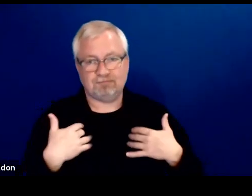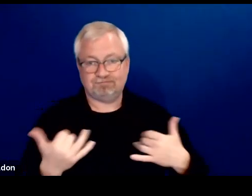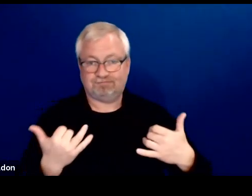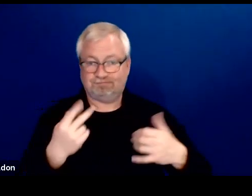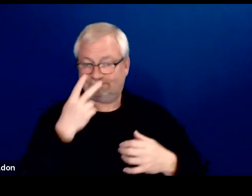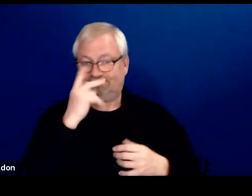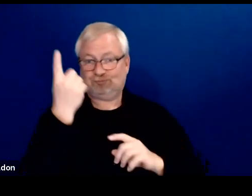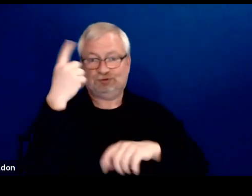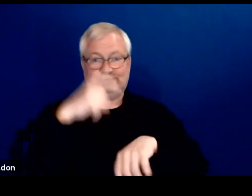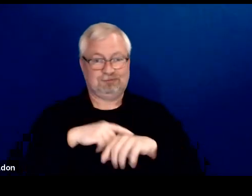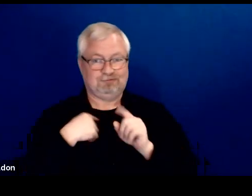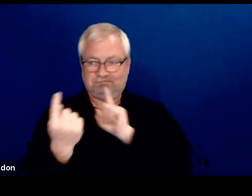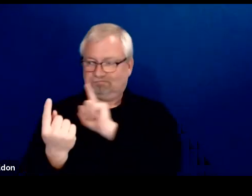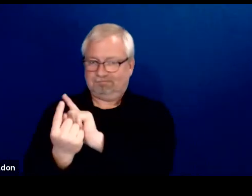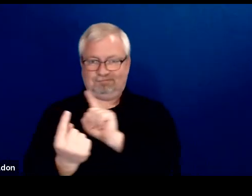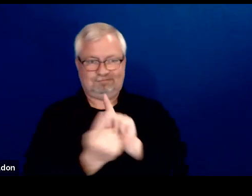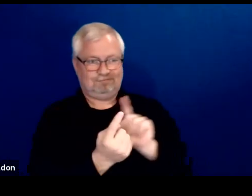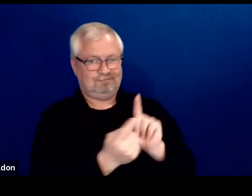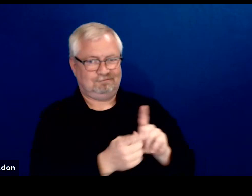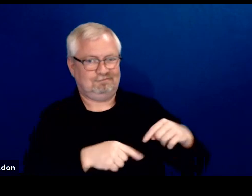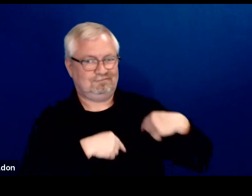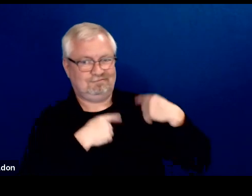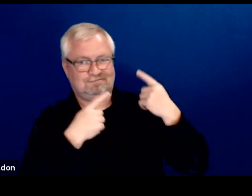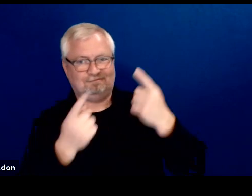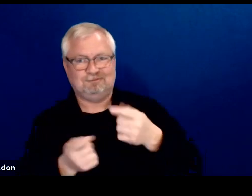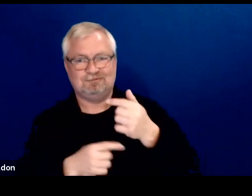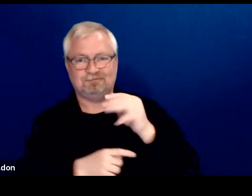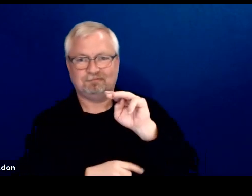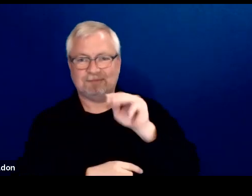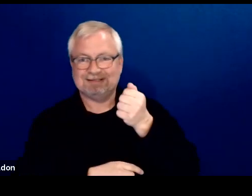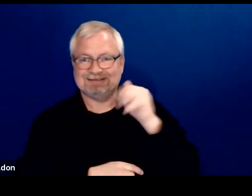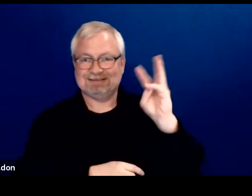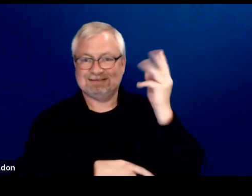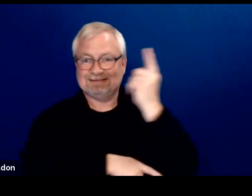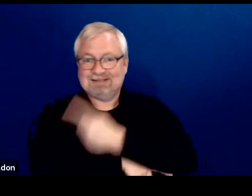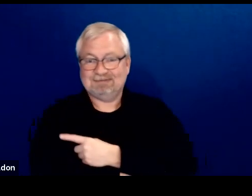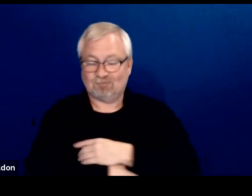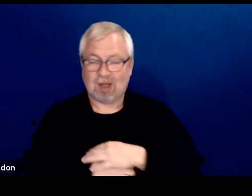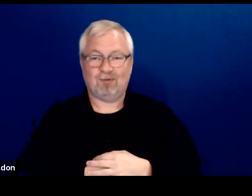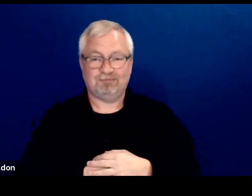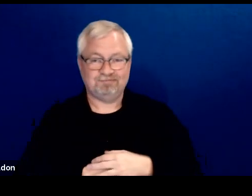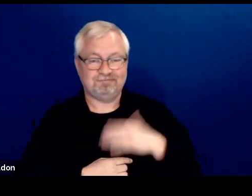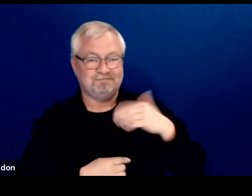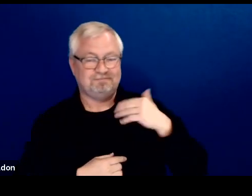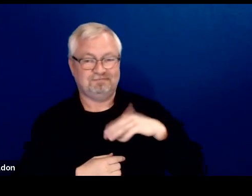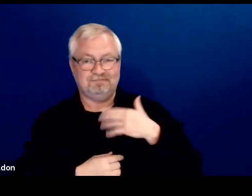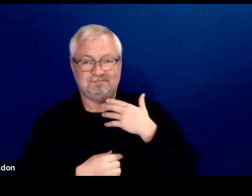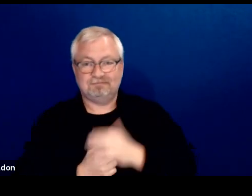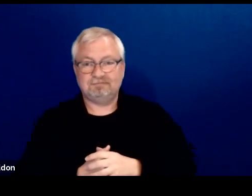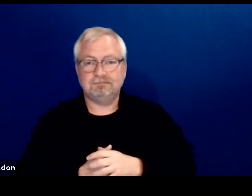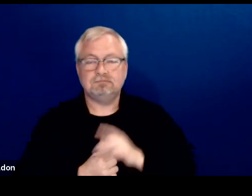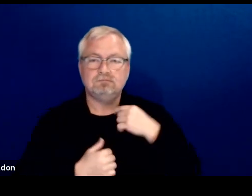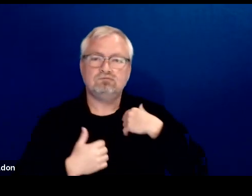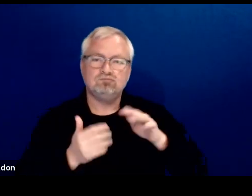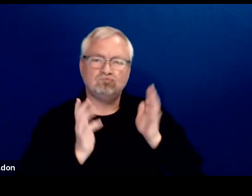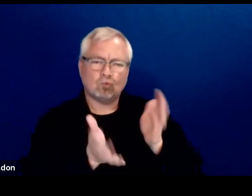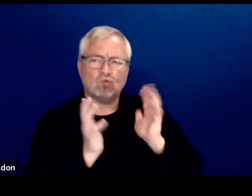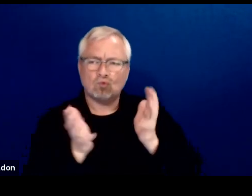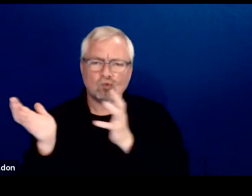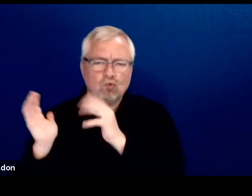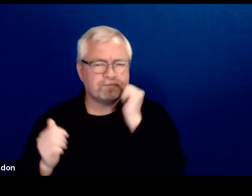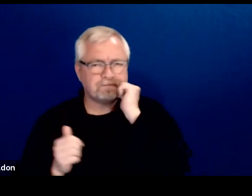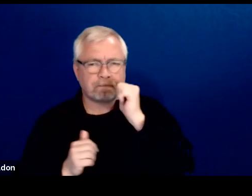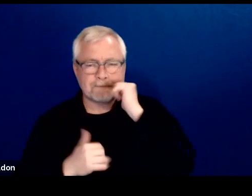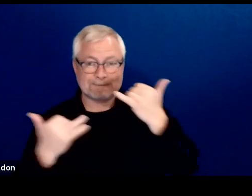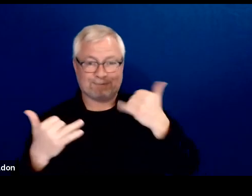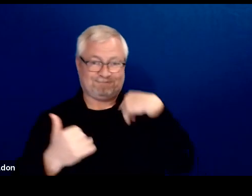but to be in visual shot of these folks is really gratifying. I know much work they're doing. Please, let's open